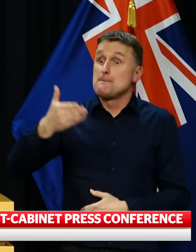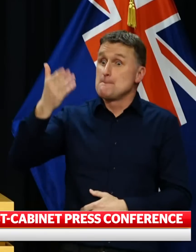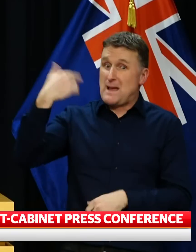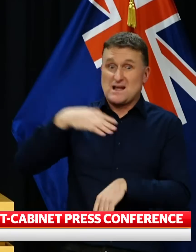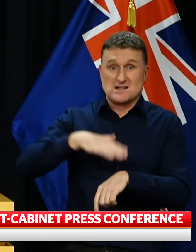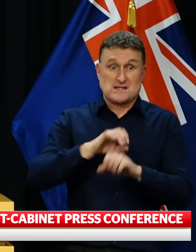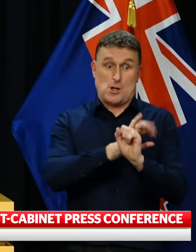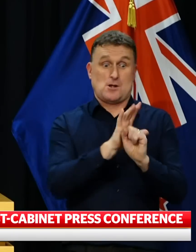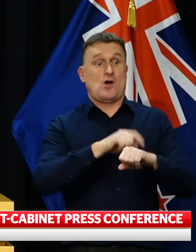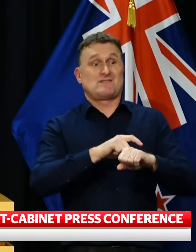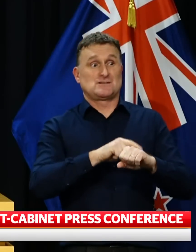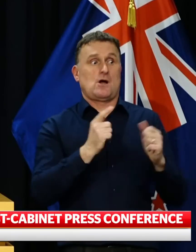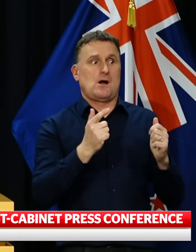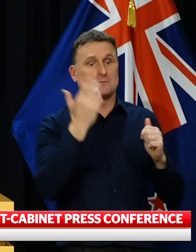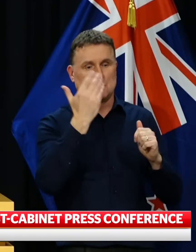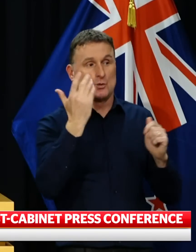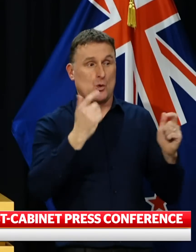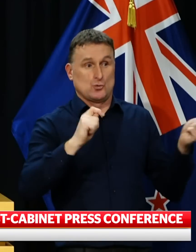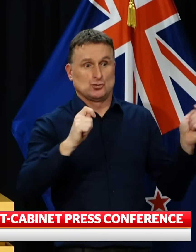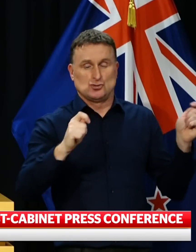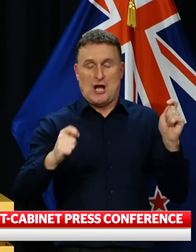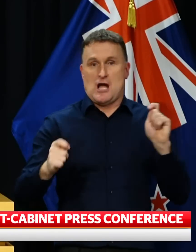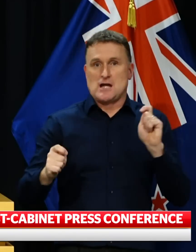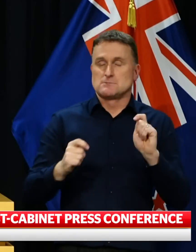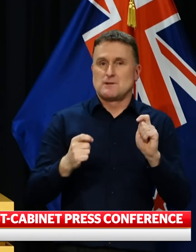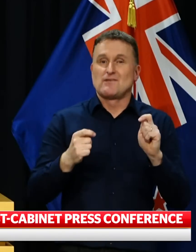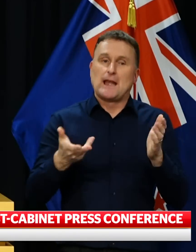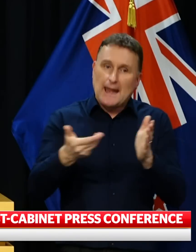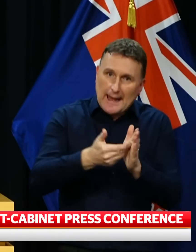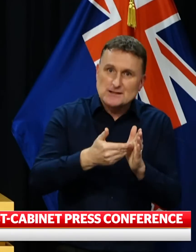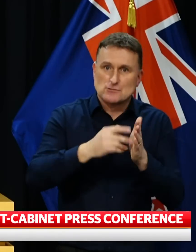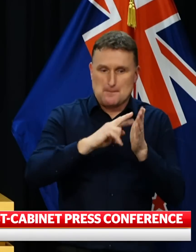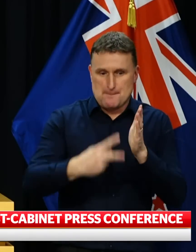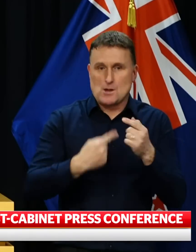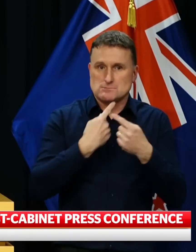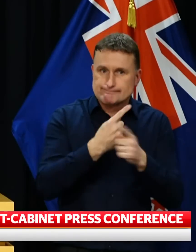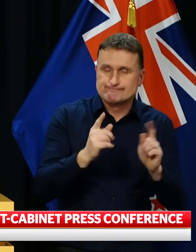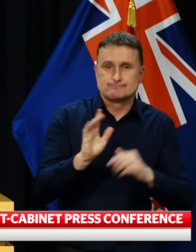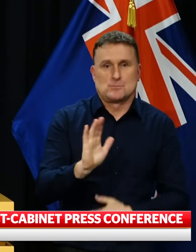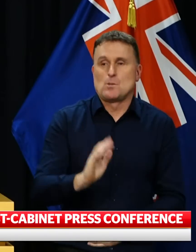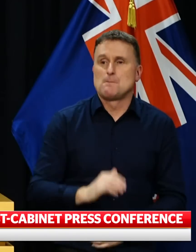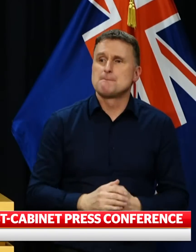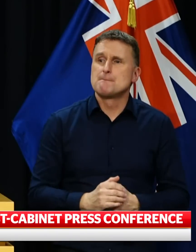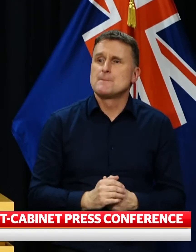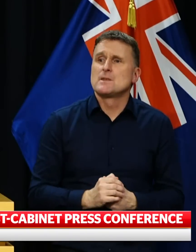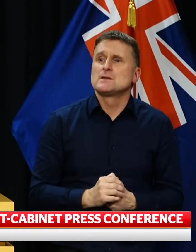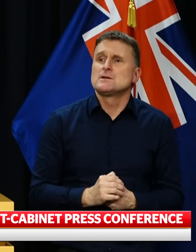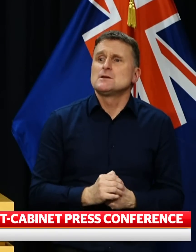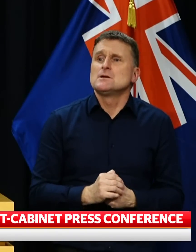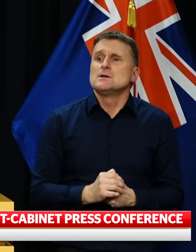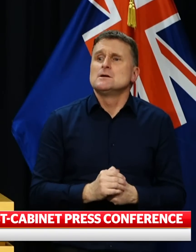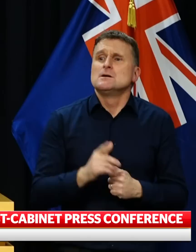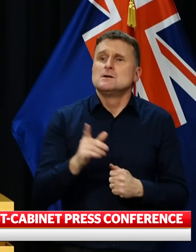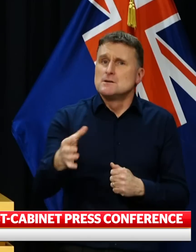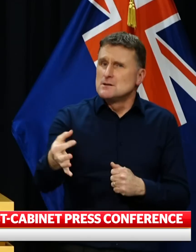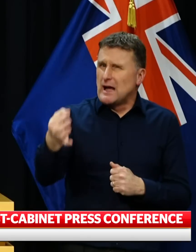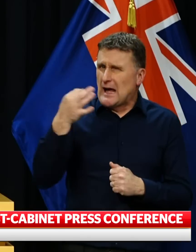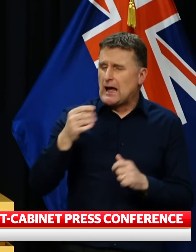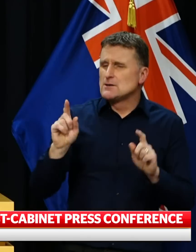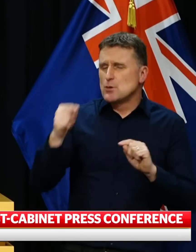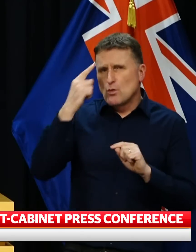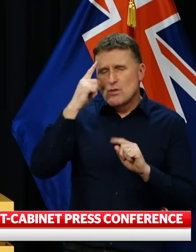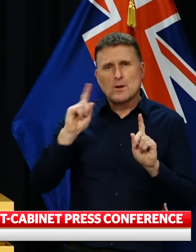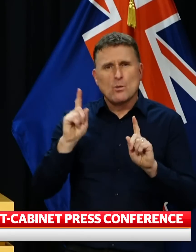to be rolling out those sorts of changes during that time. How much work had you done in opposition though? I mean, you must have had an idea of what was working and what wasn't. You were